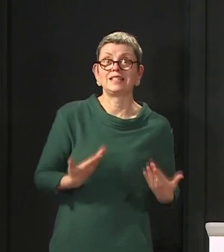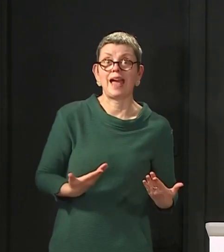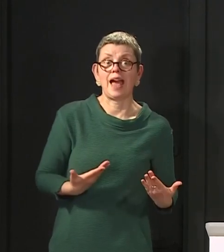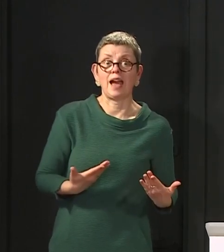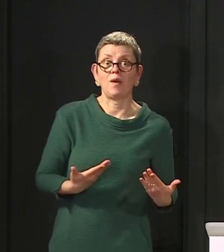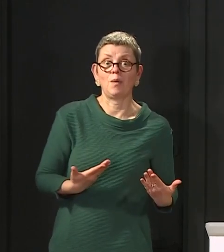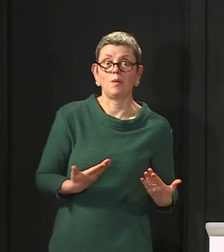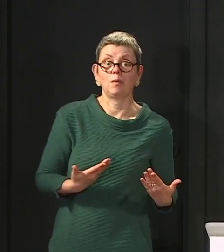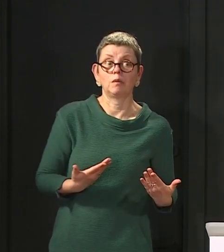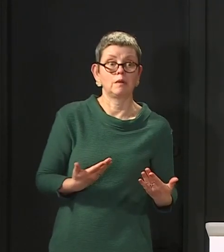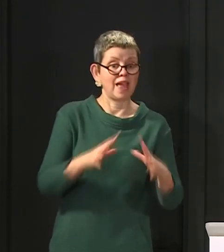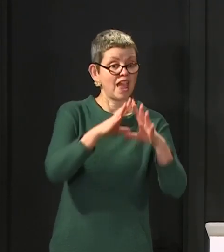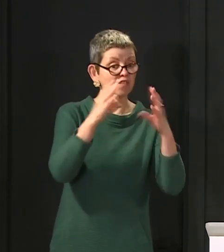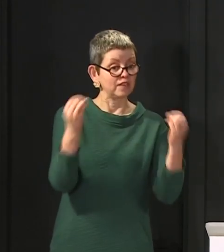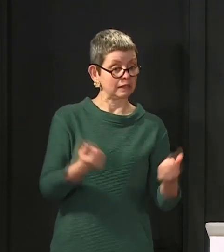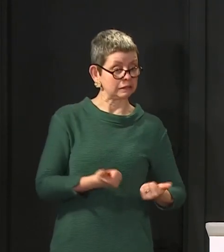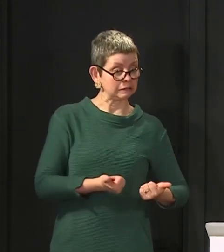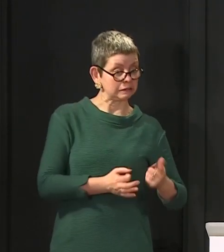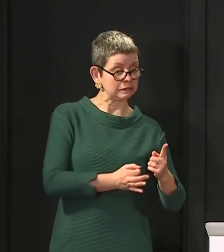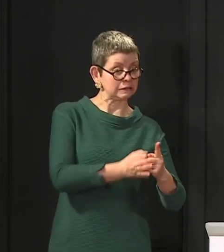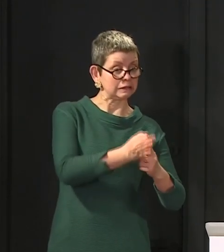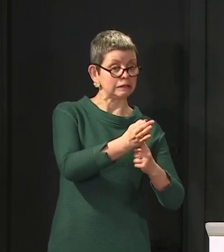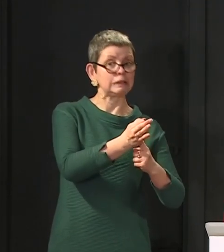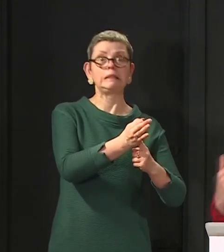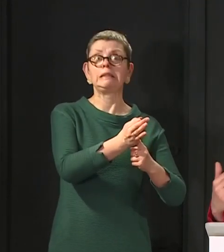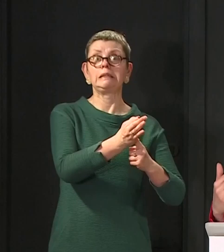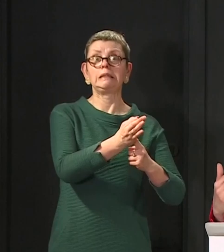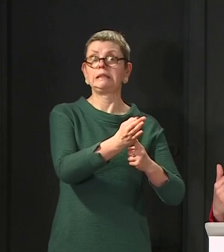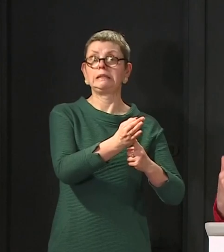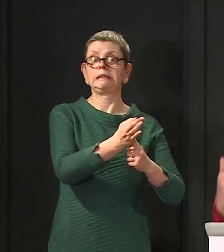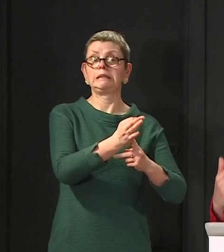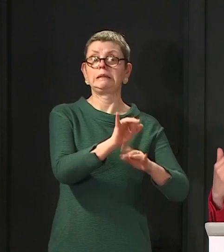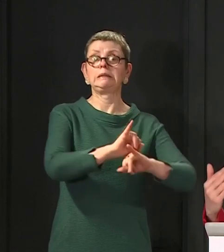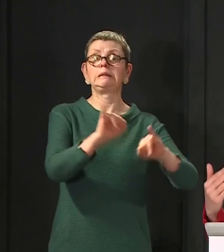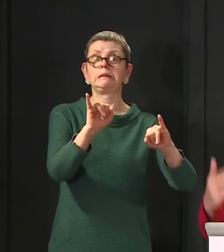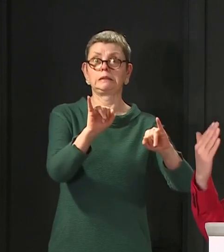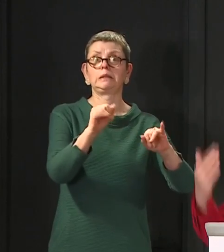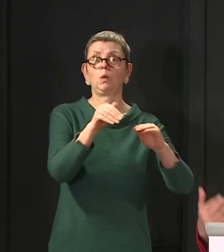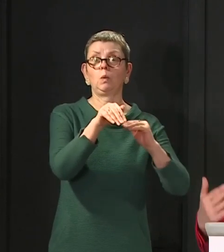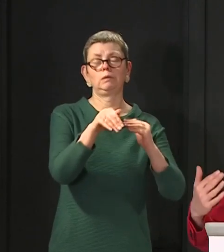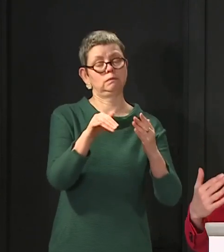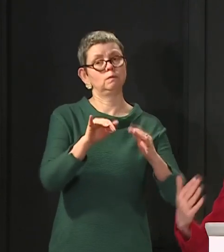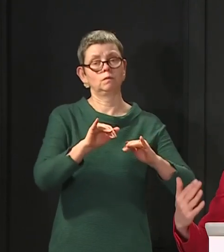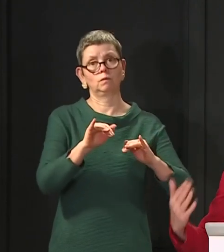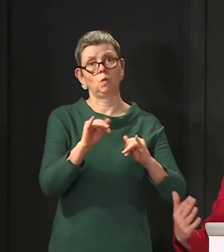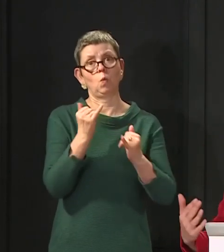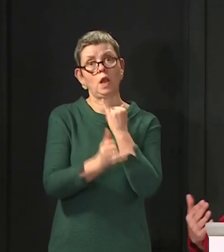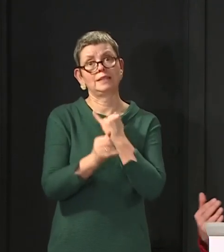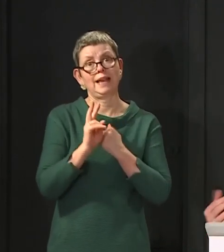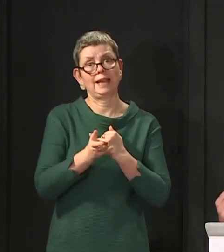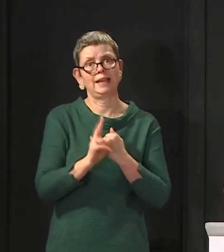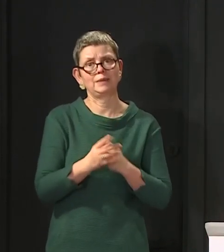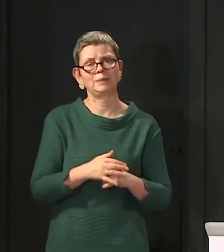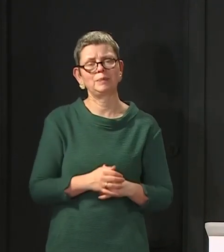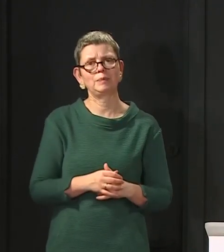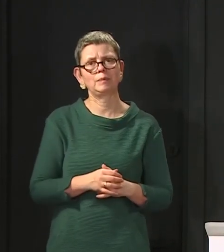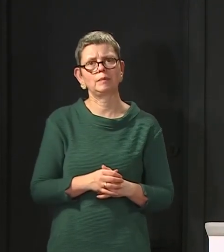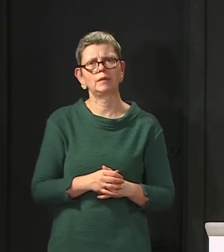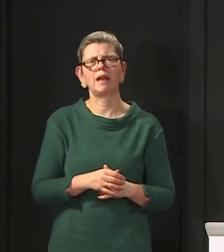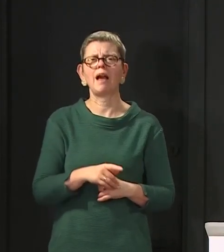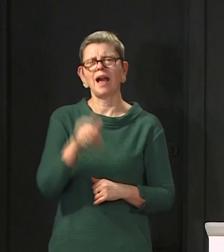want to be in a situation here where, having asked you to be in lockdown for what, 7 weeks now, that we get